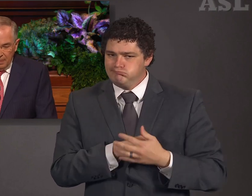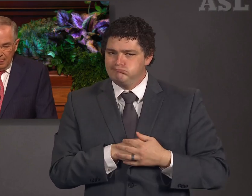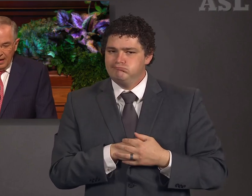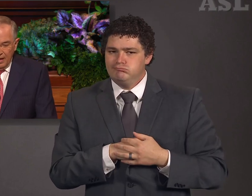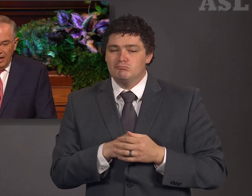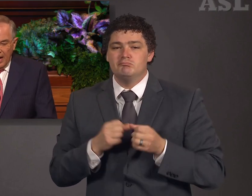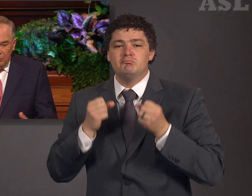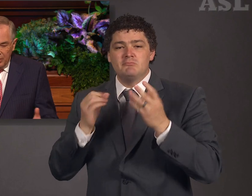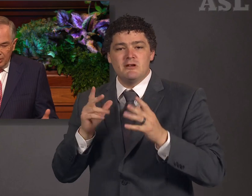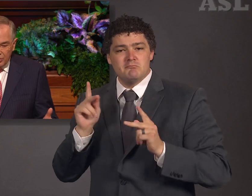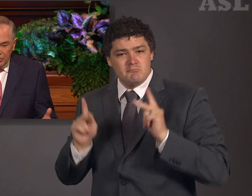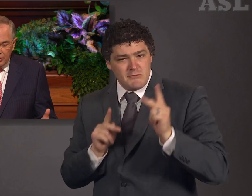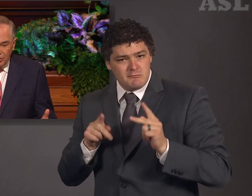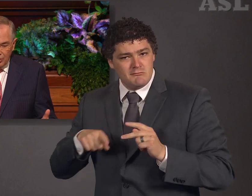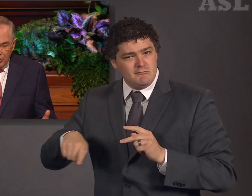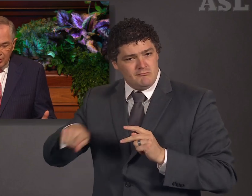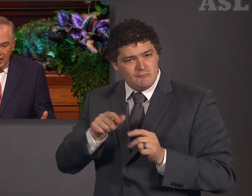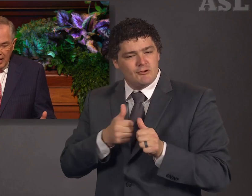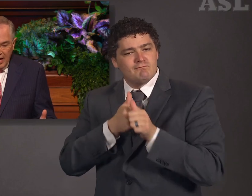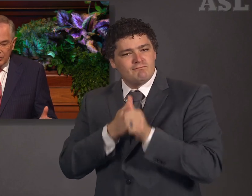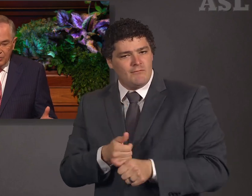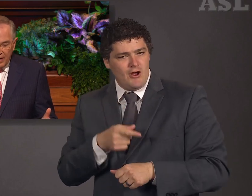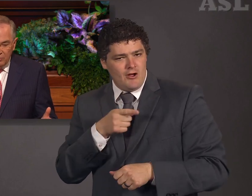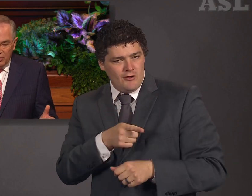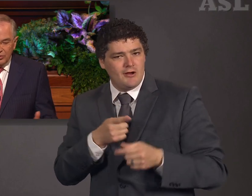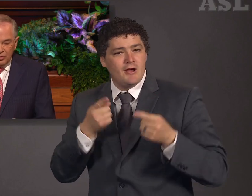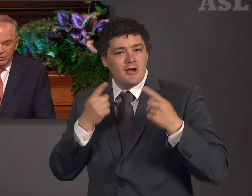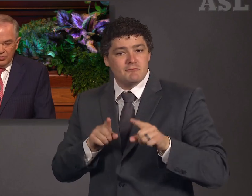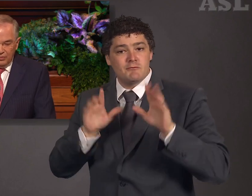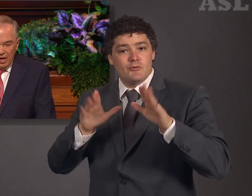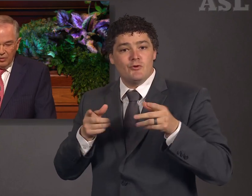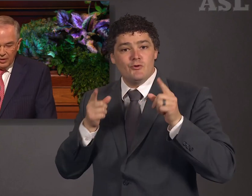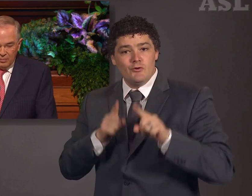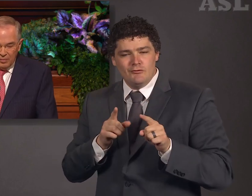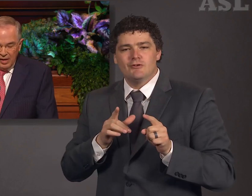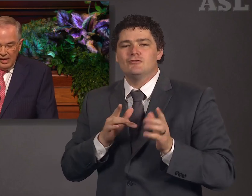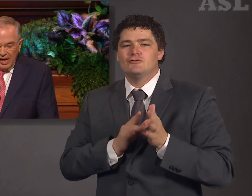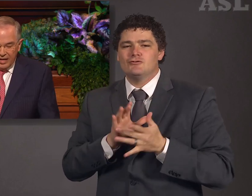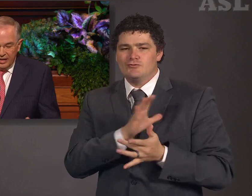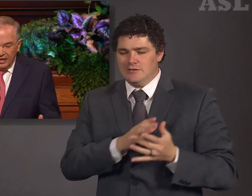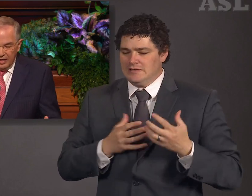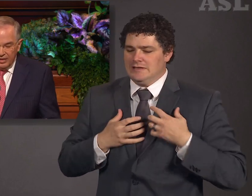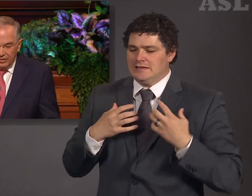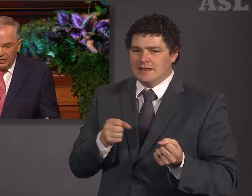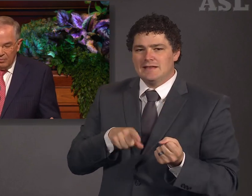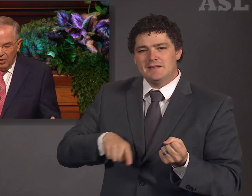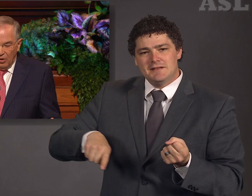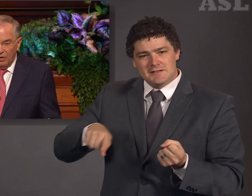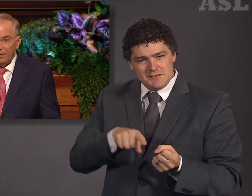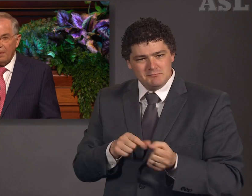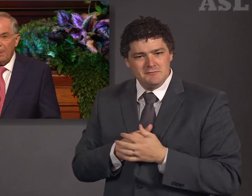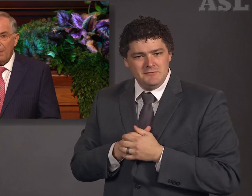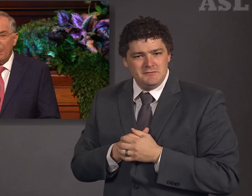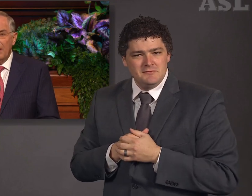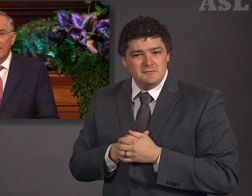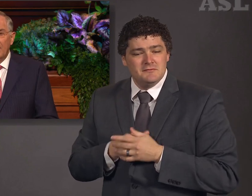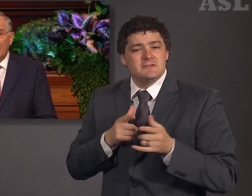them, and miracles occurred as great multitudes followed him, and he healed them all.